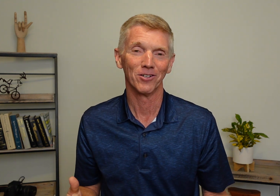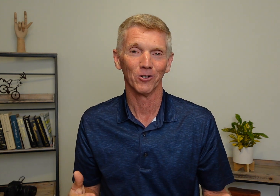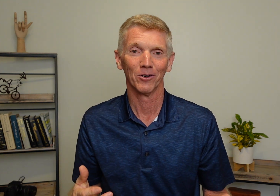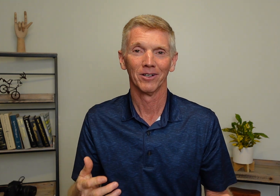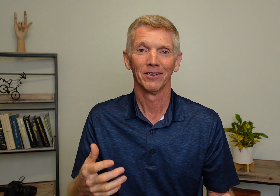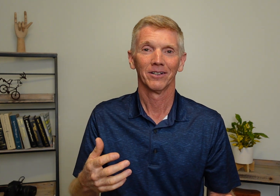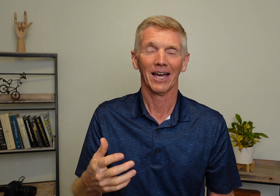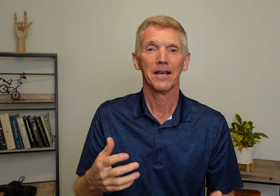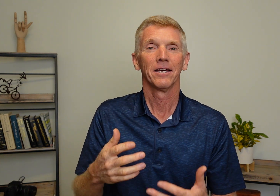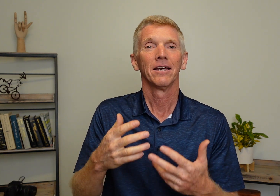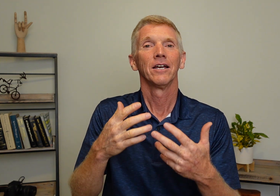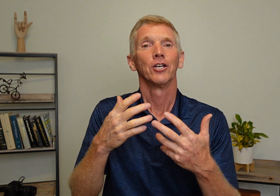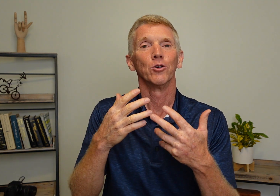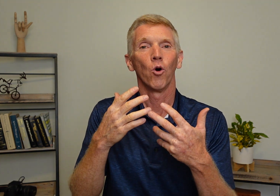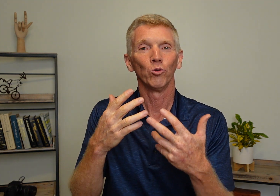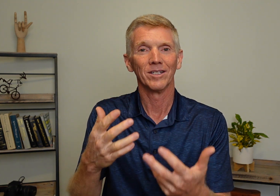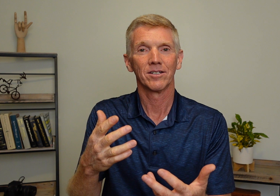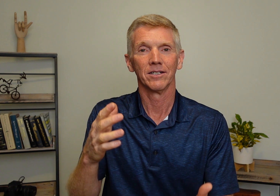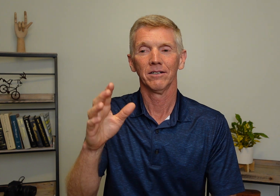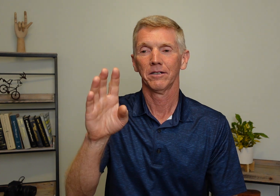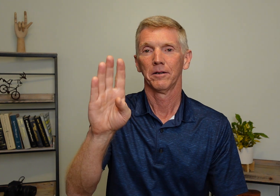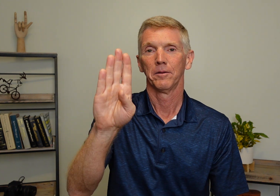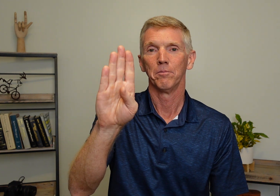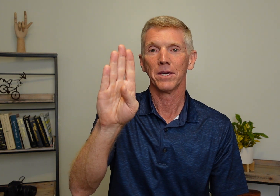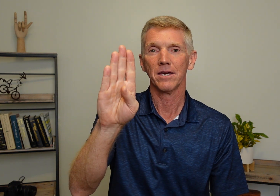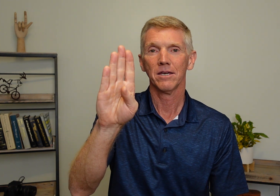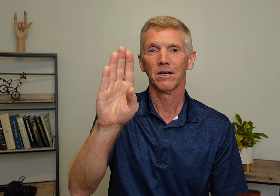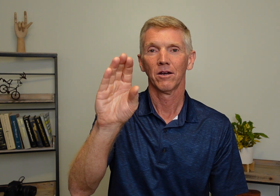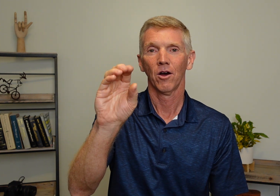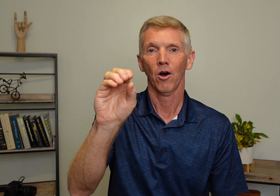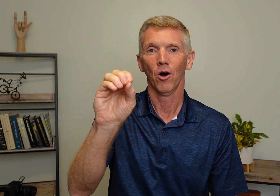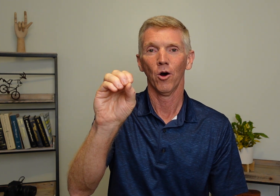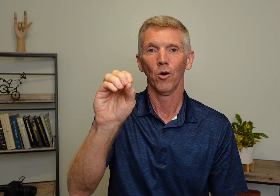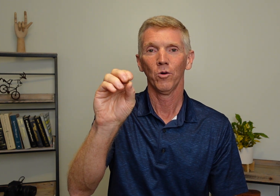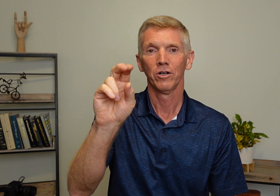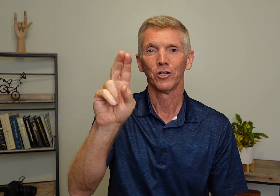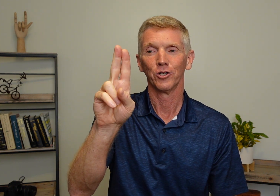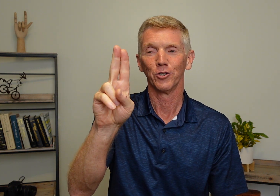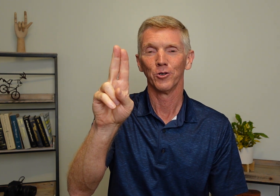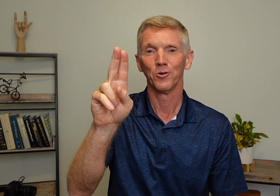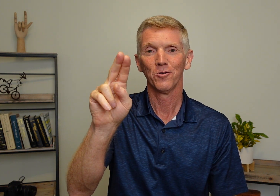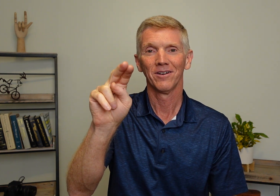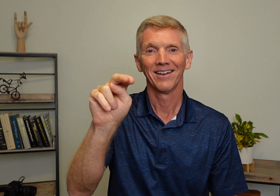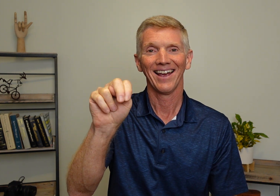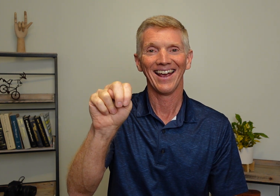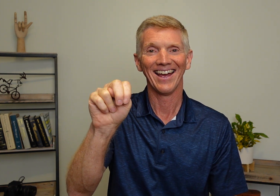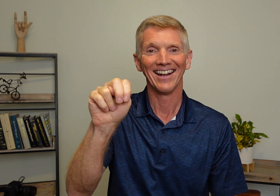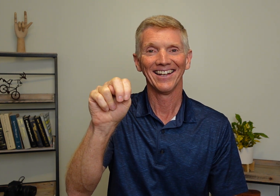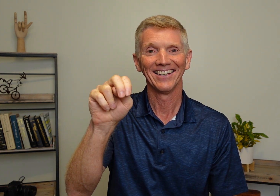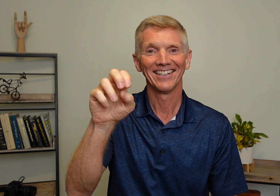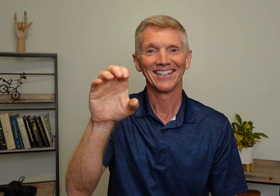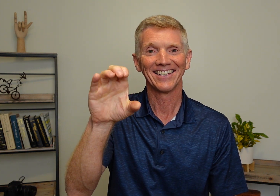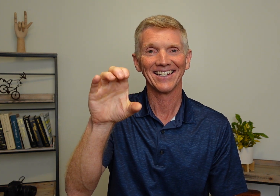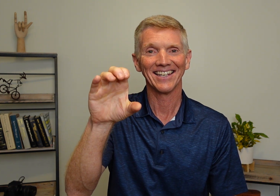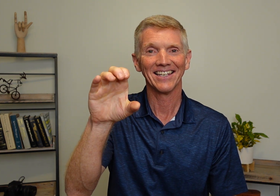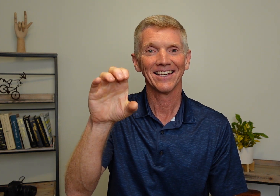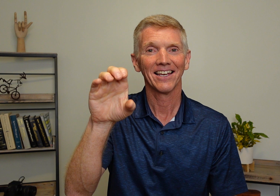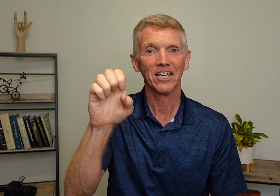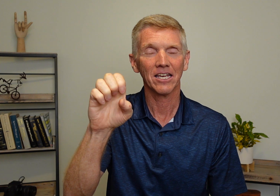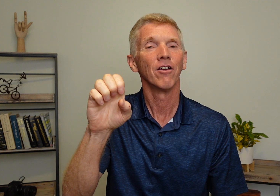to, okay? You hold it still, B-O-U-N-C-E. E.